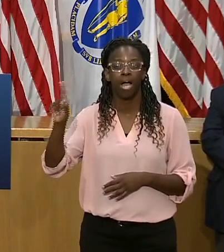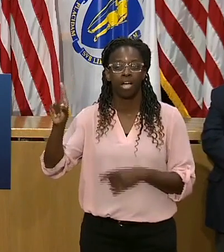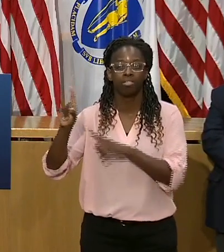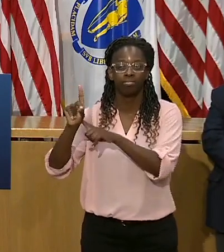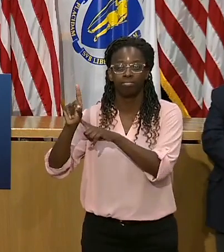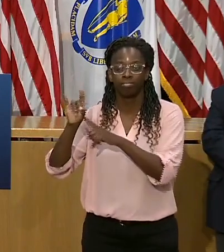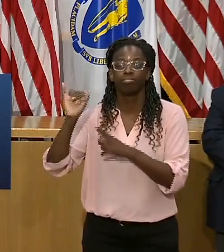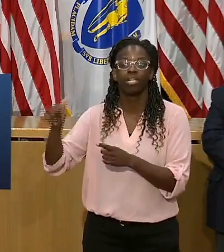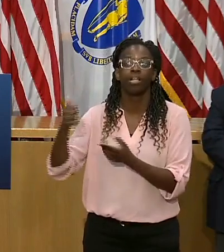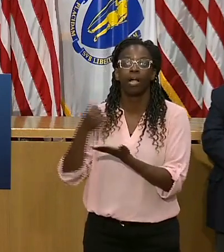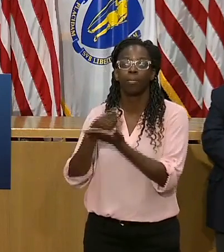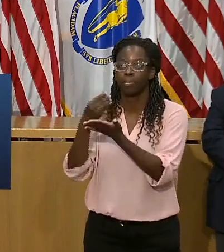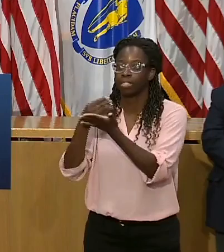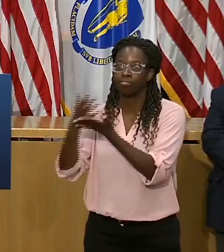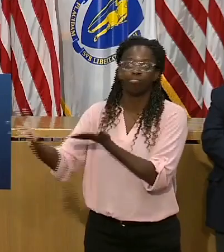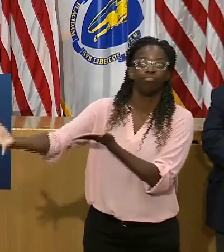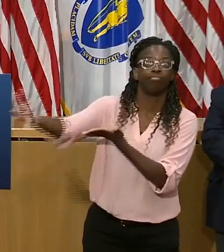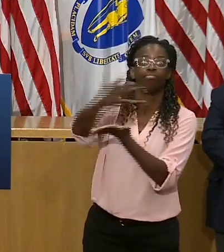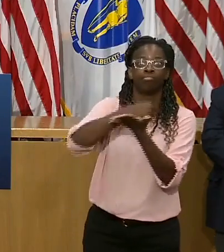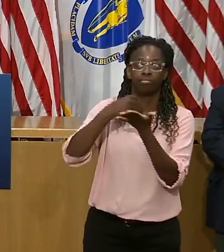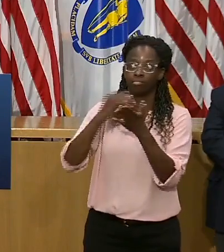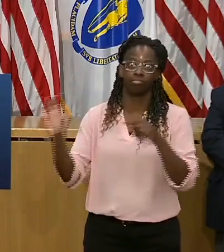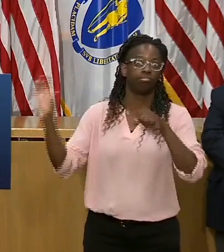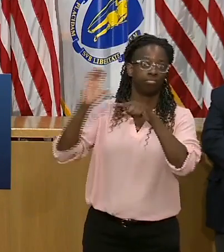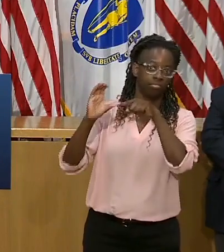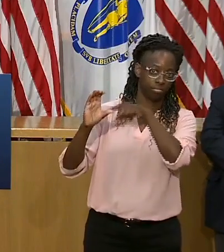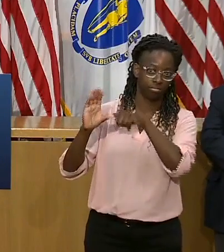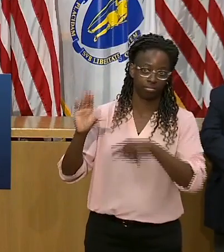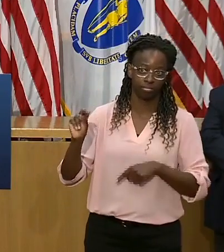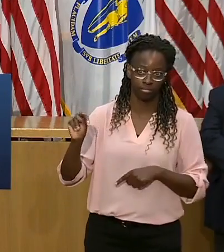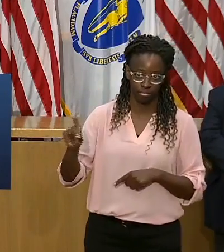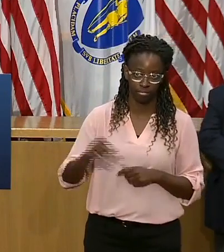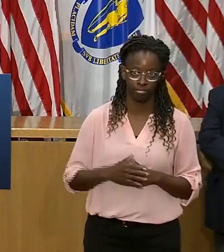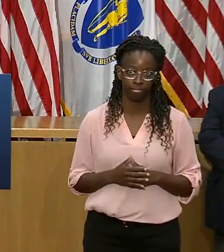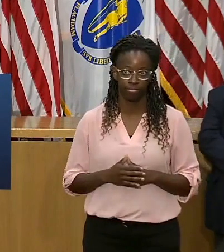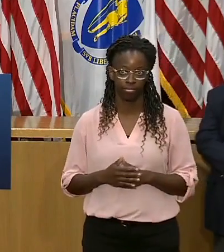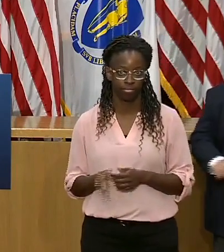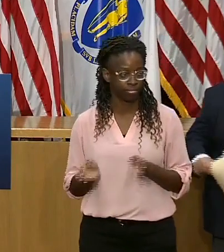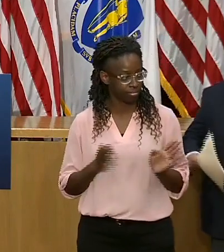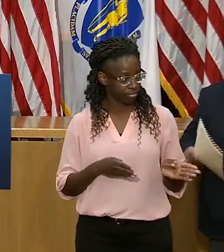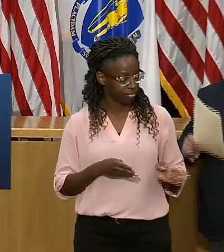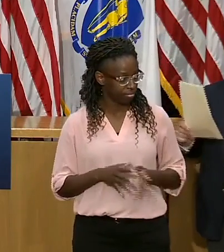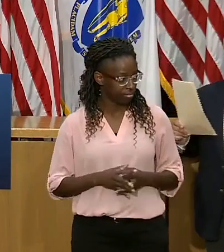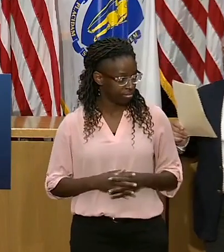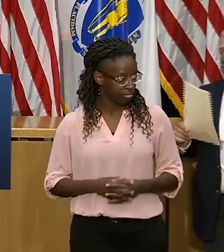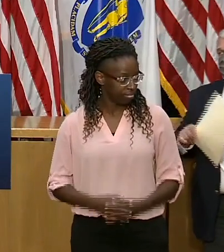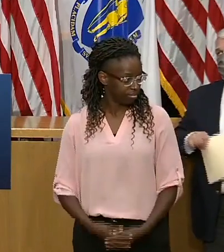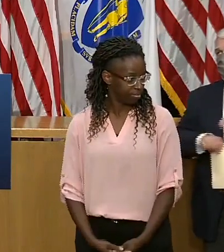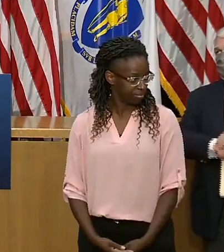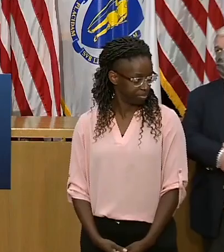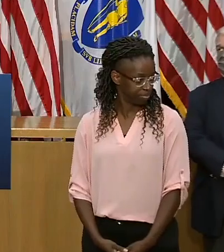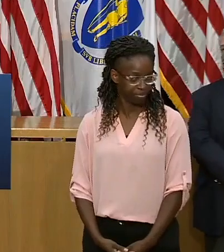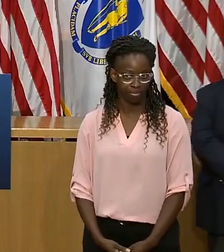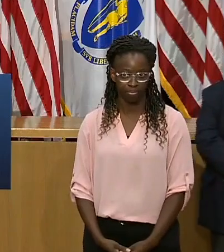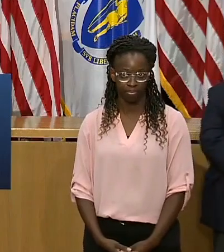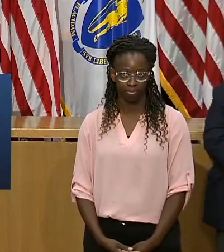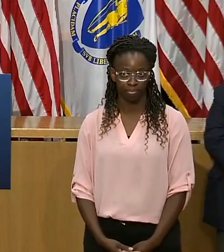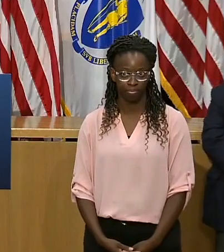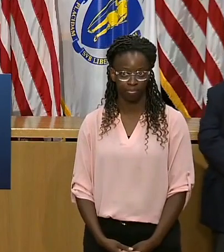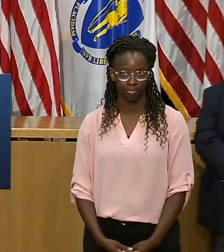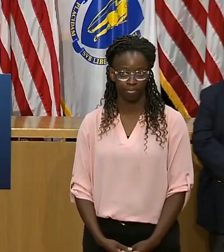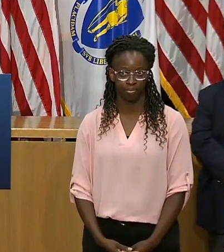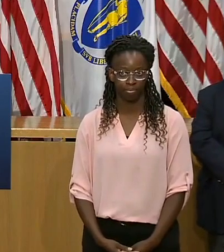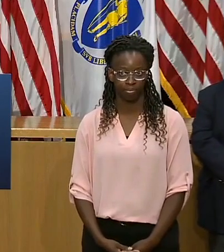$93 million in grants and technical support, or is that separate from that 175? I think what I would really like to do with this,